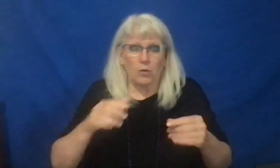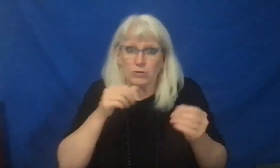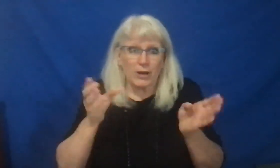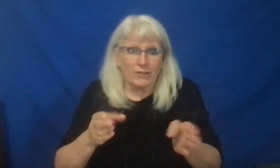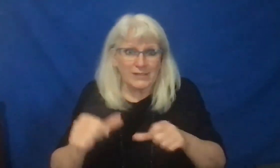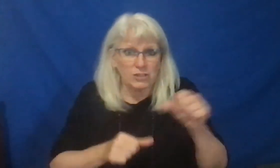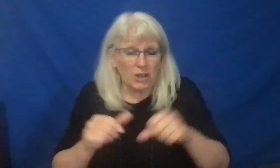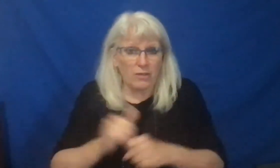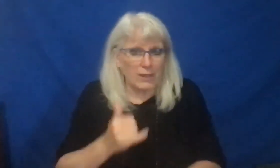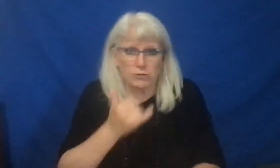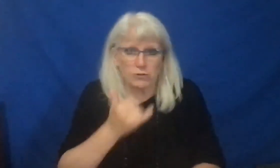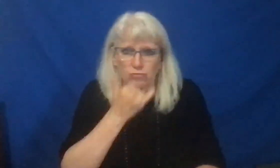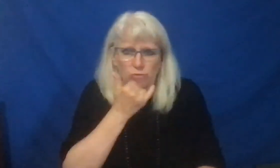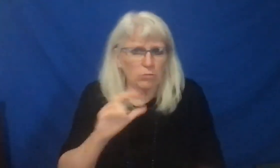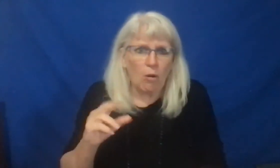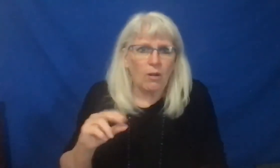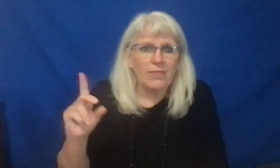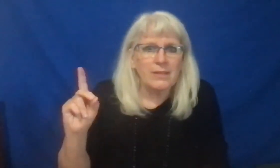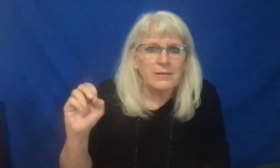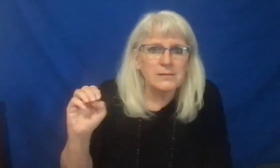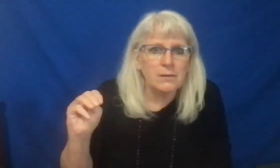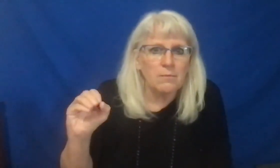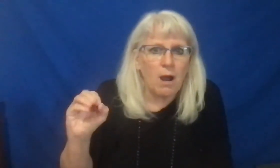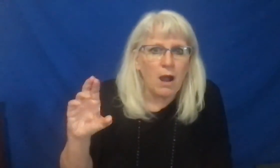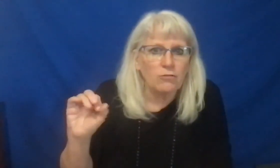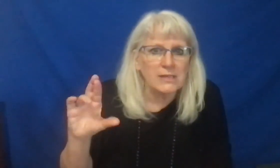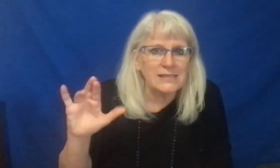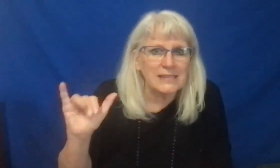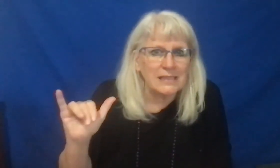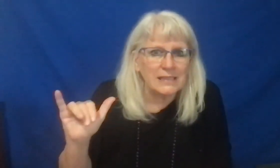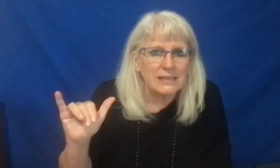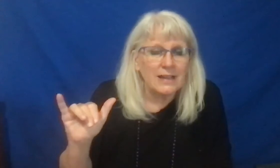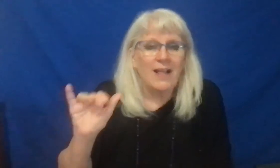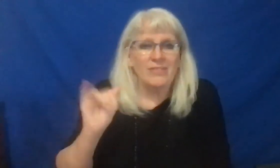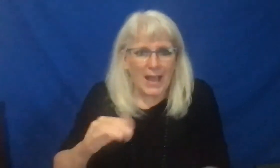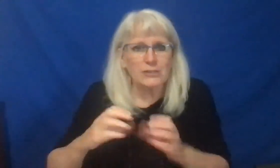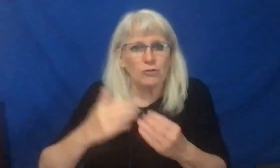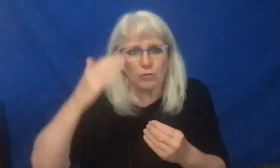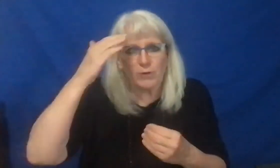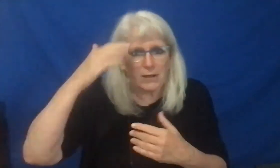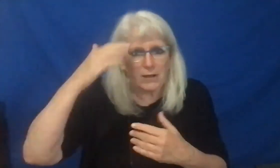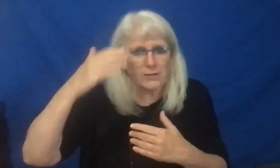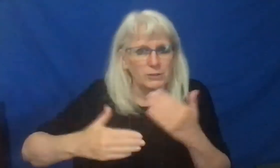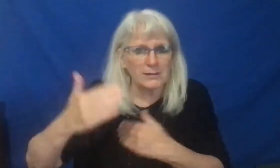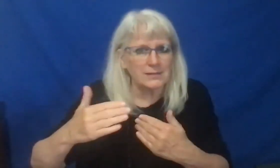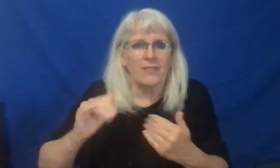all, this is the way of democracy. This is the way of the group conscience. This is the way of the trusted servant. This